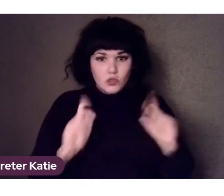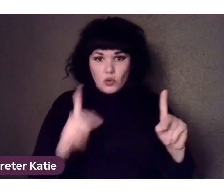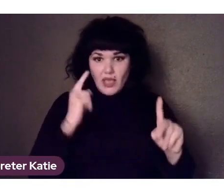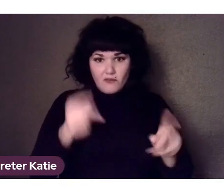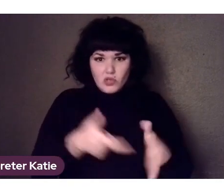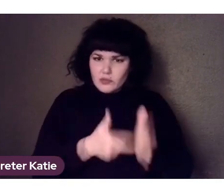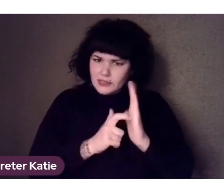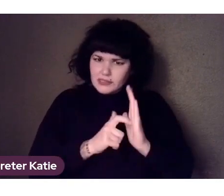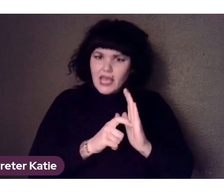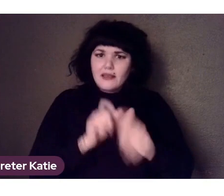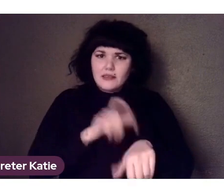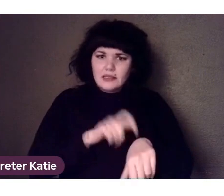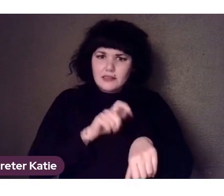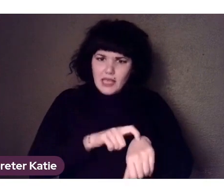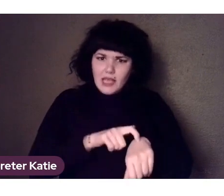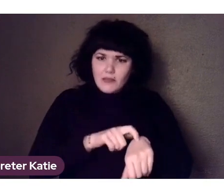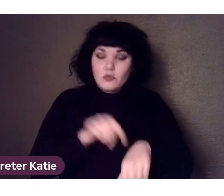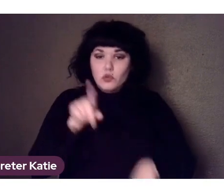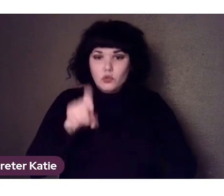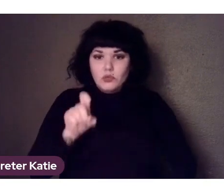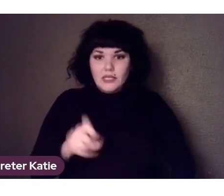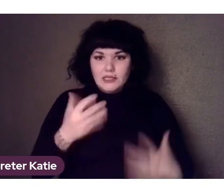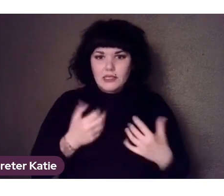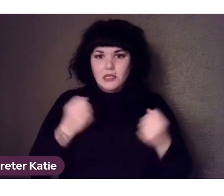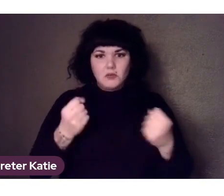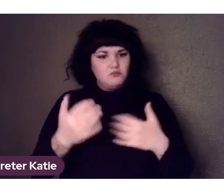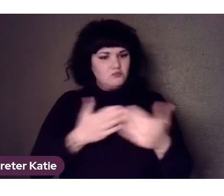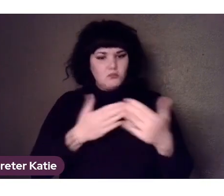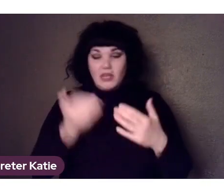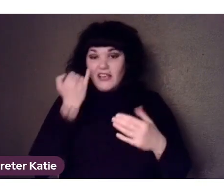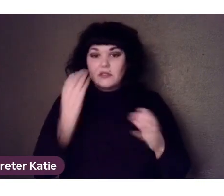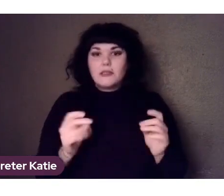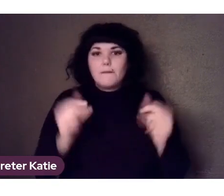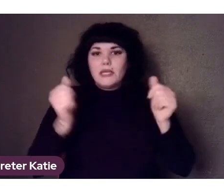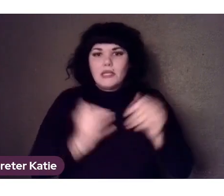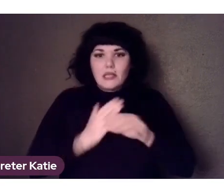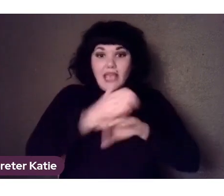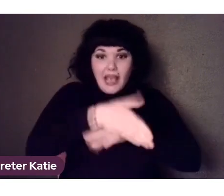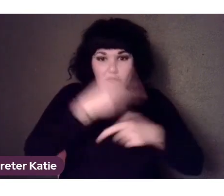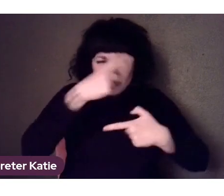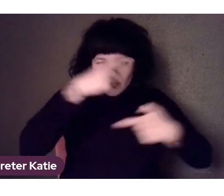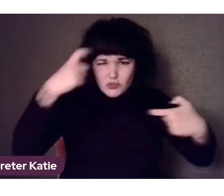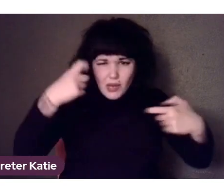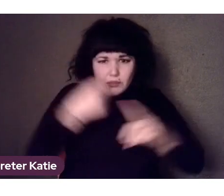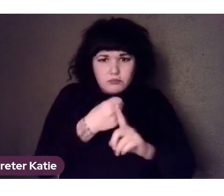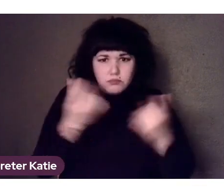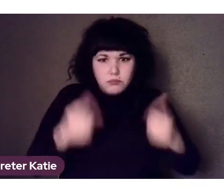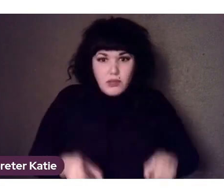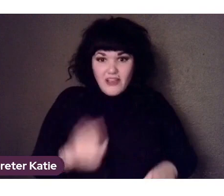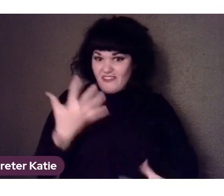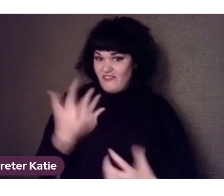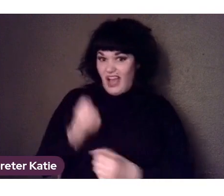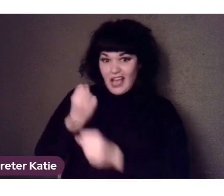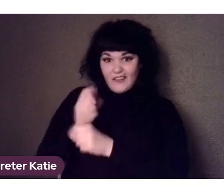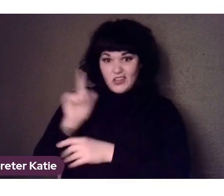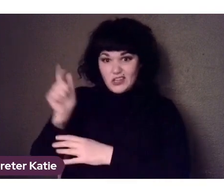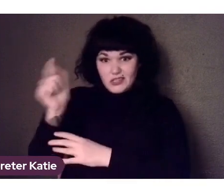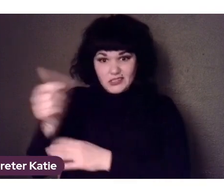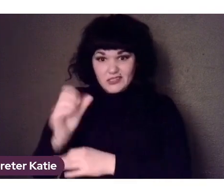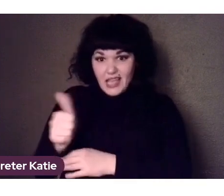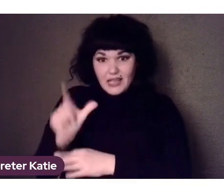need to heal, whether it's immediately after experiencing a trauma, 5 years after 10,